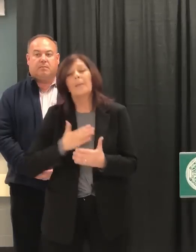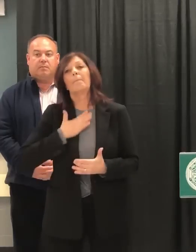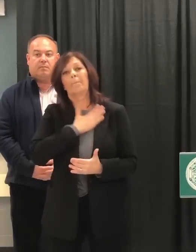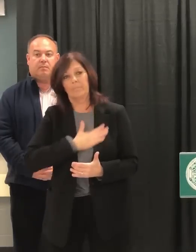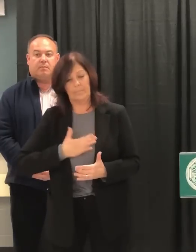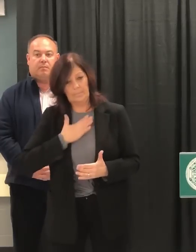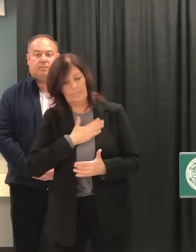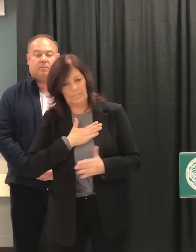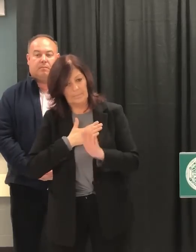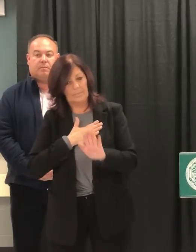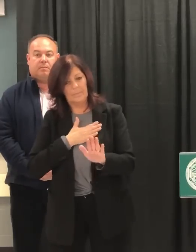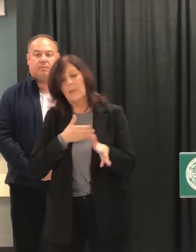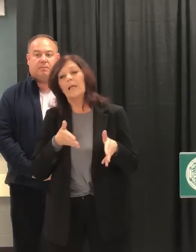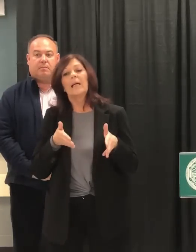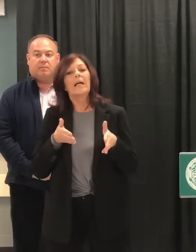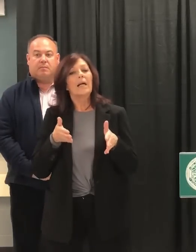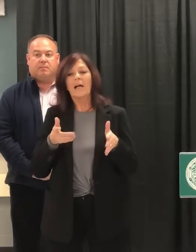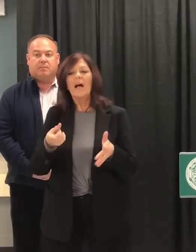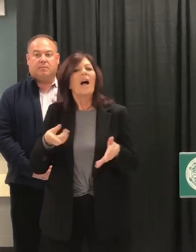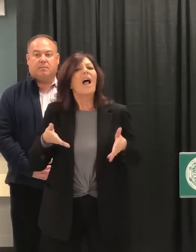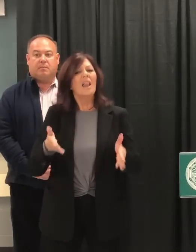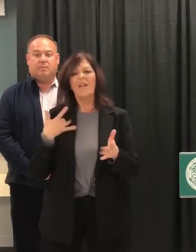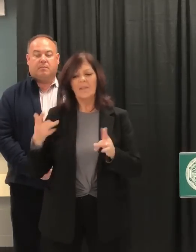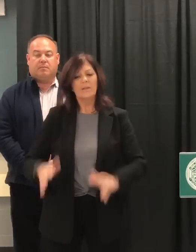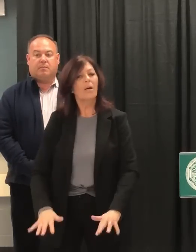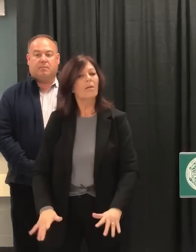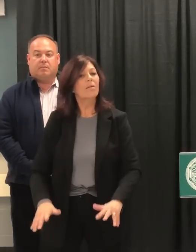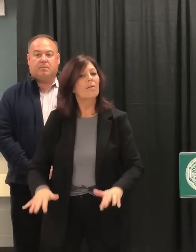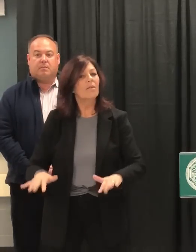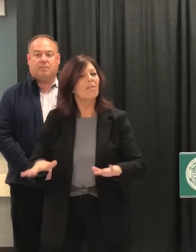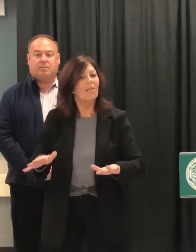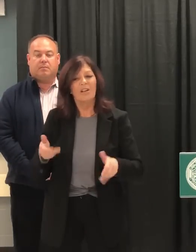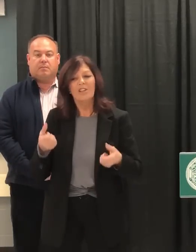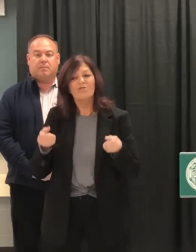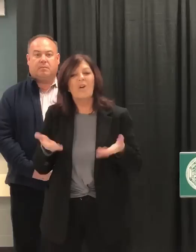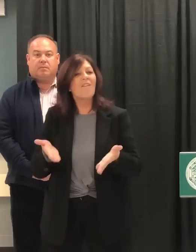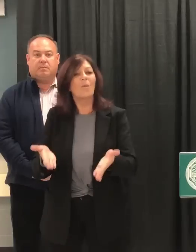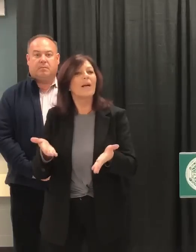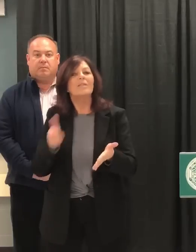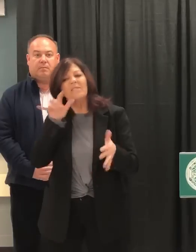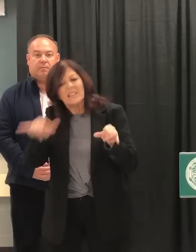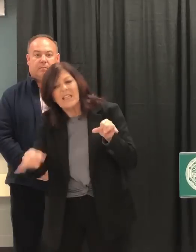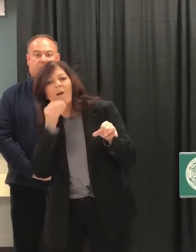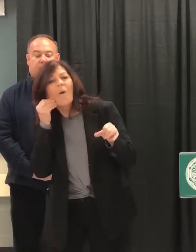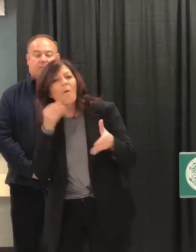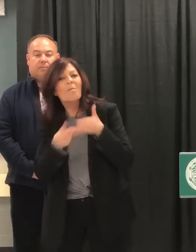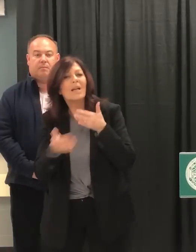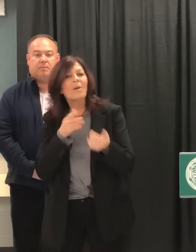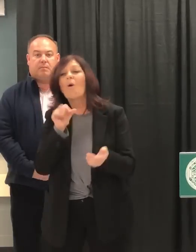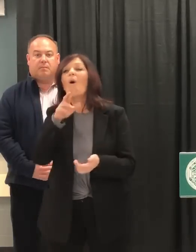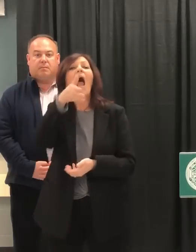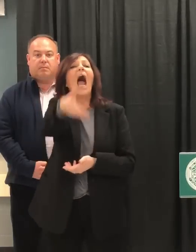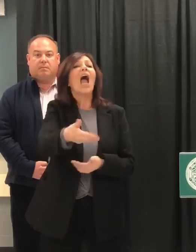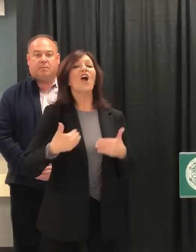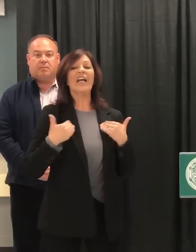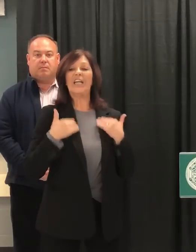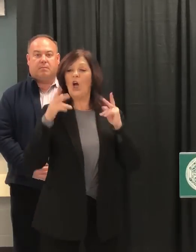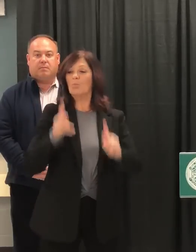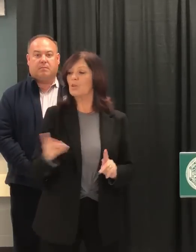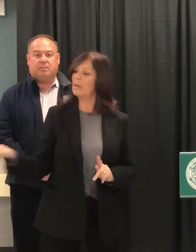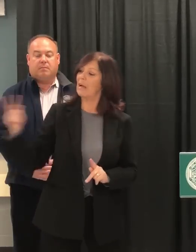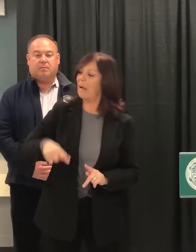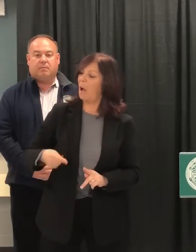please just let your driveway fill up with snow, or there's really nowhere to go right now, or you can hire, say, a younger person from your